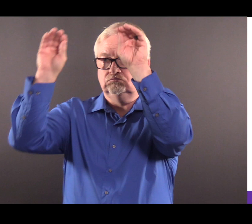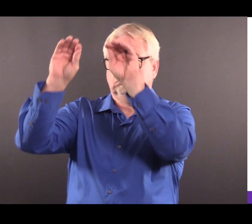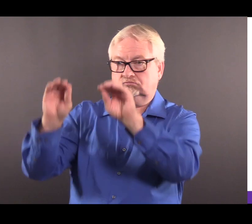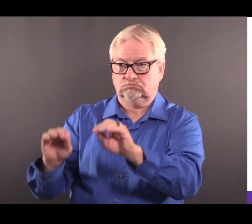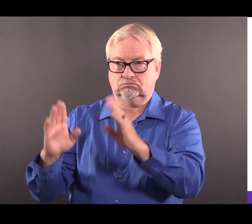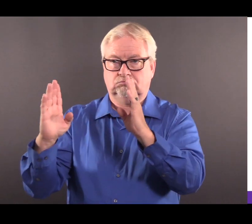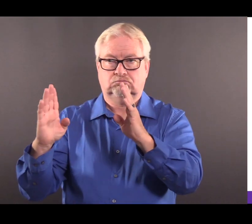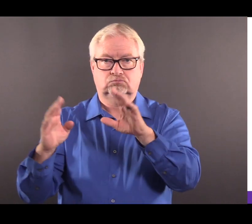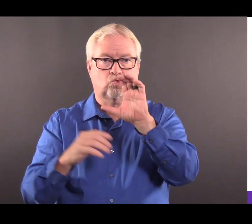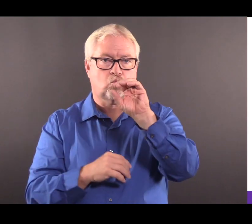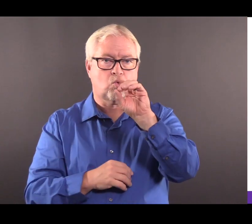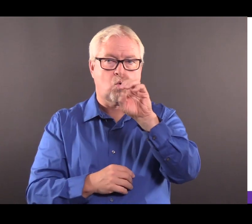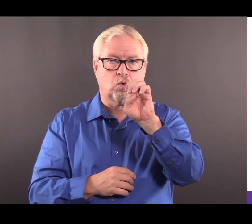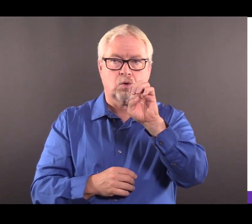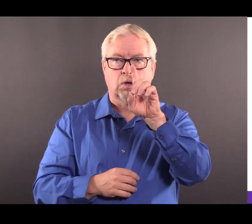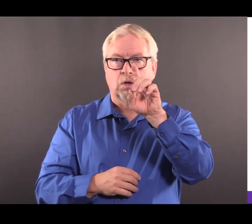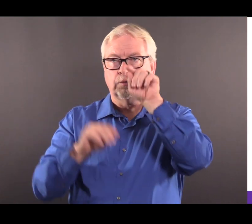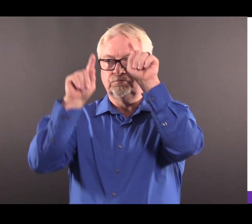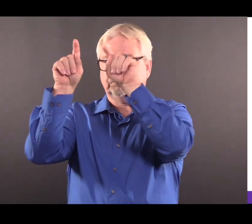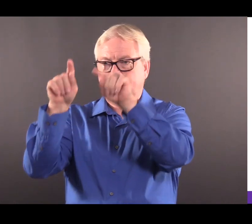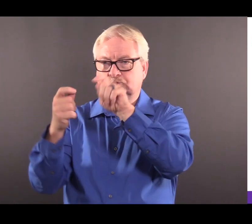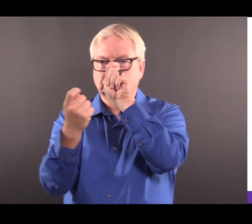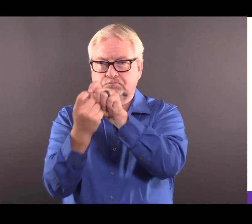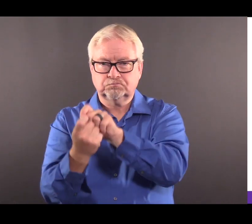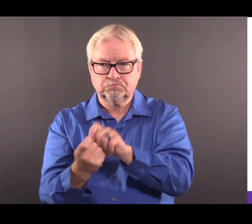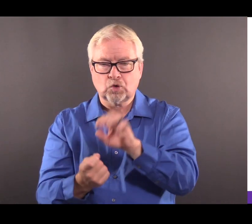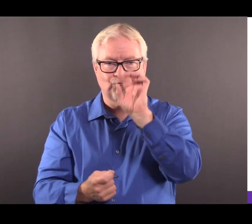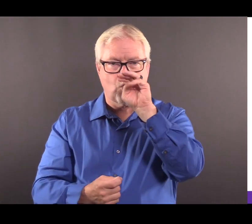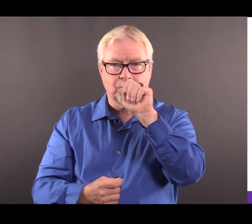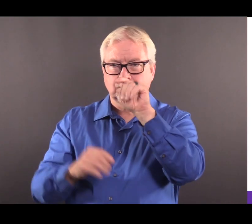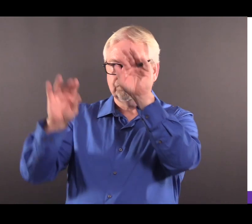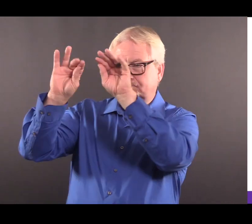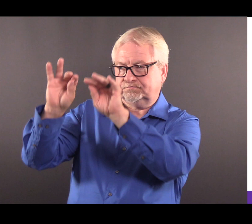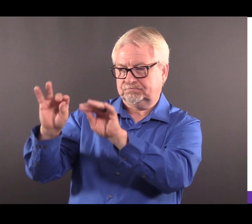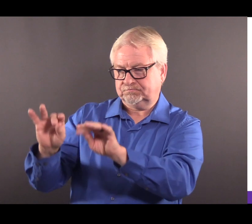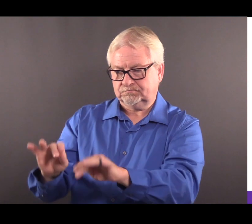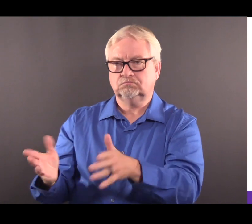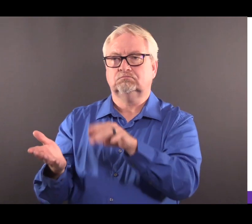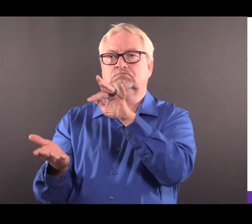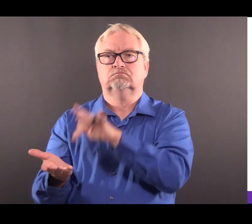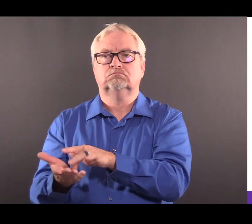be arranged and coded in a specific format outlined by HUD.